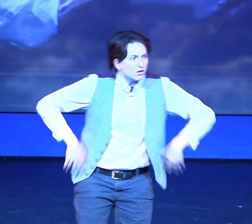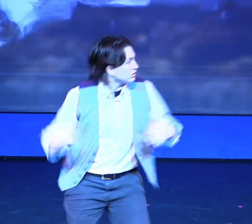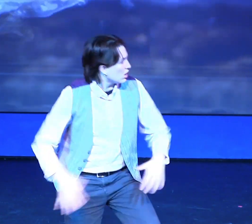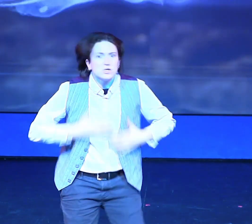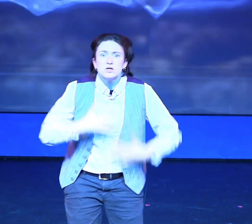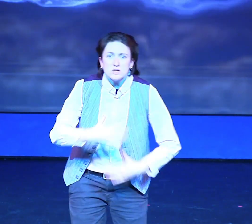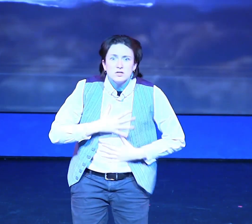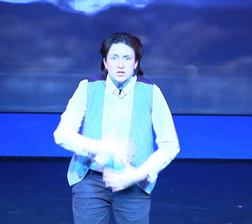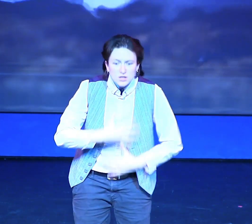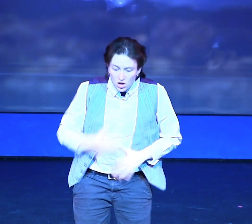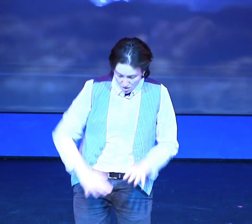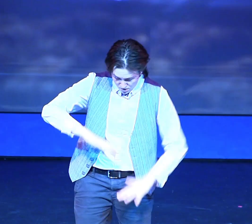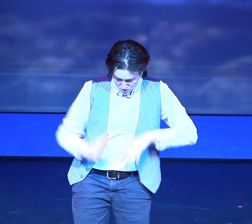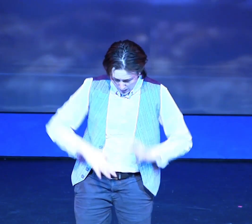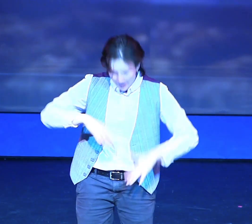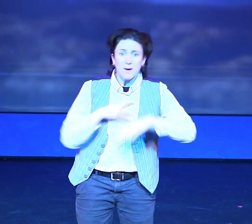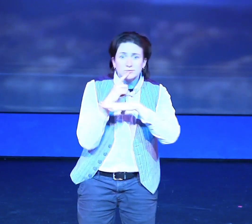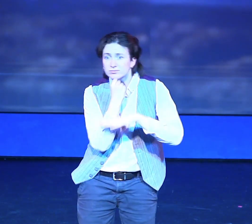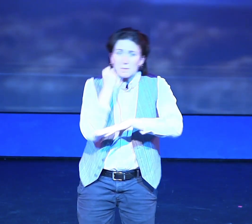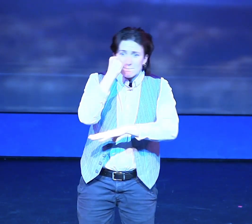at my feet and ending at my head.